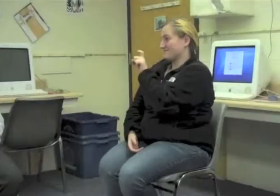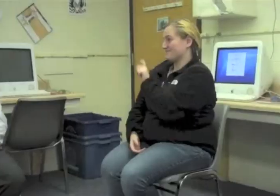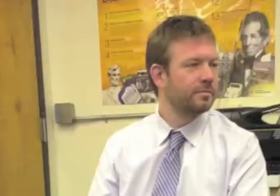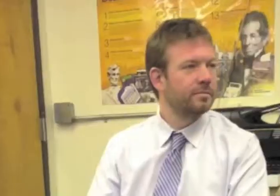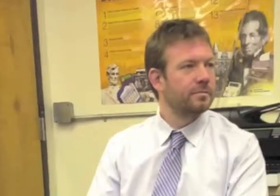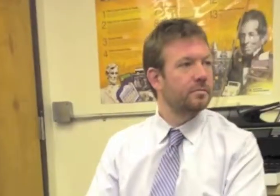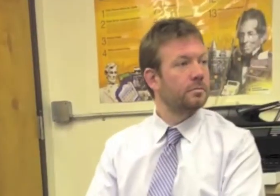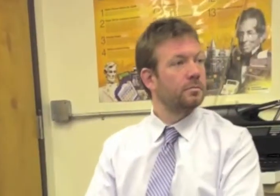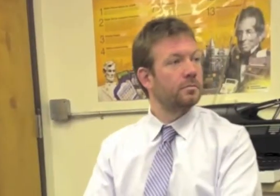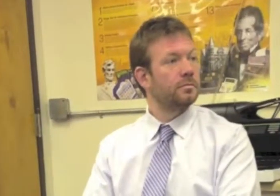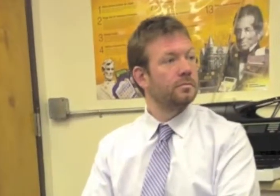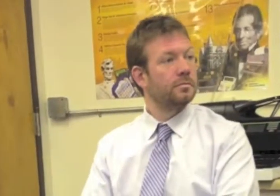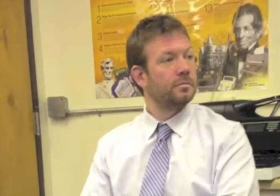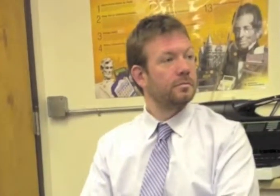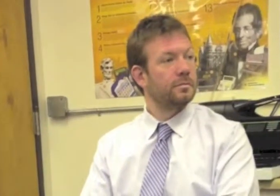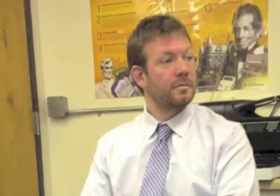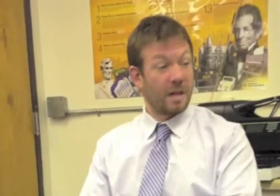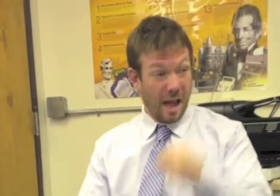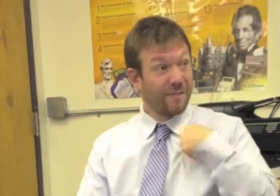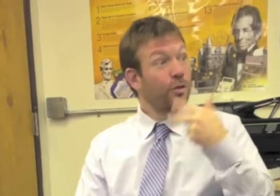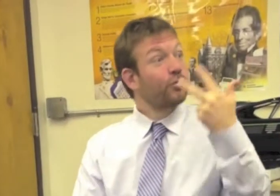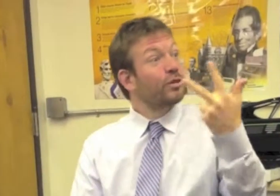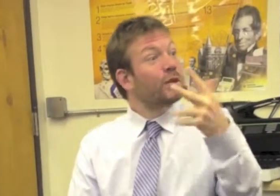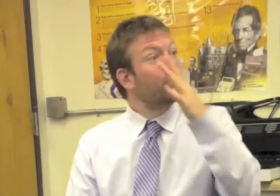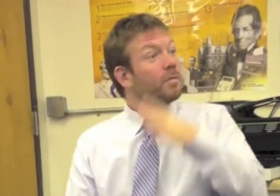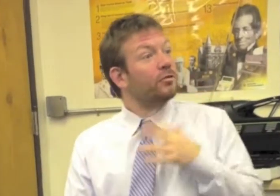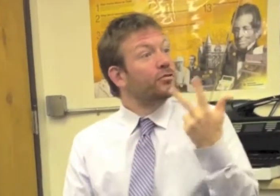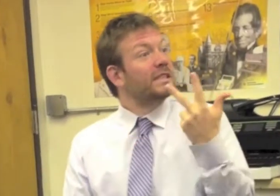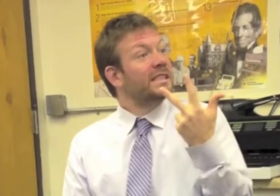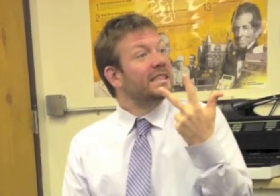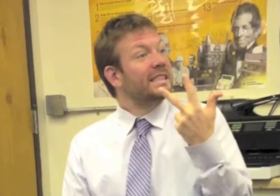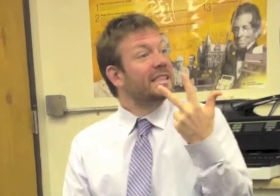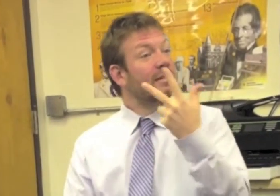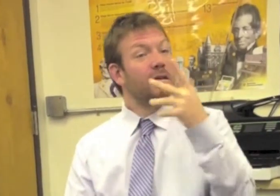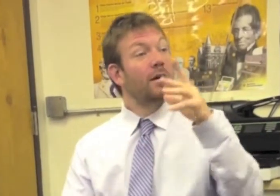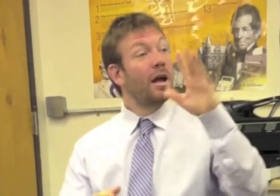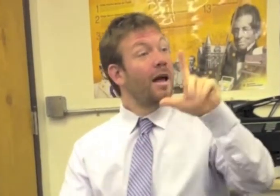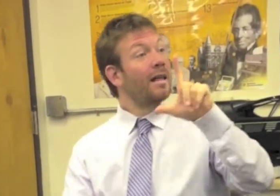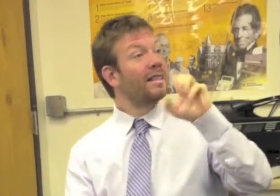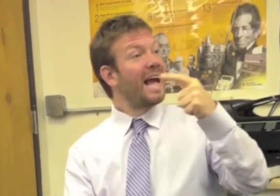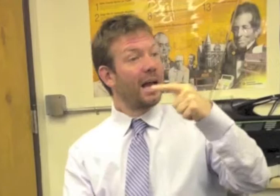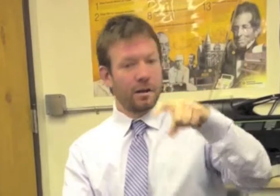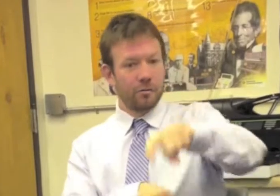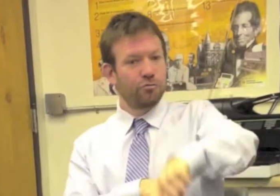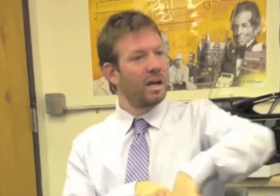Yes, actually, there are three women involved. And they're not going to shave their legs for the month of November.